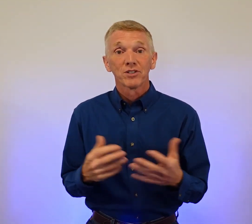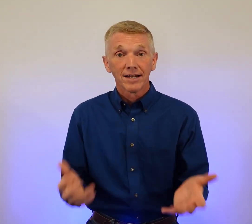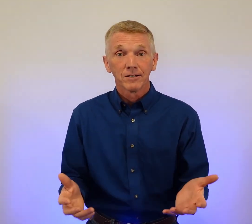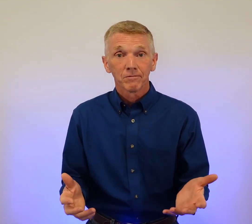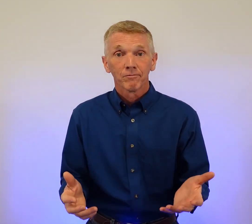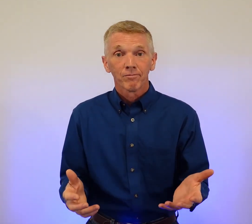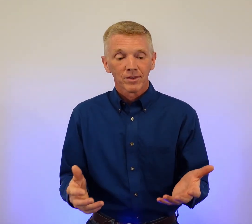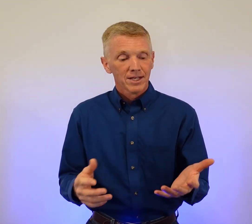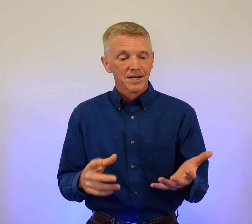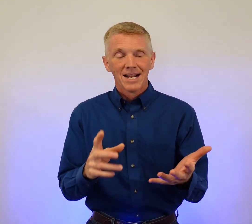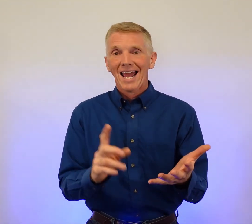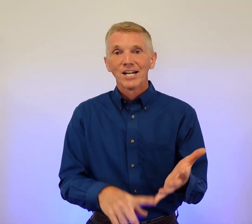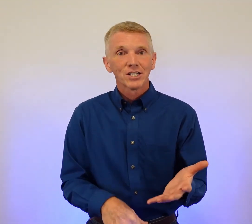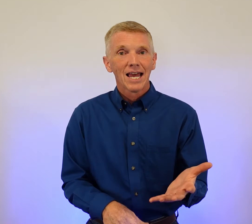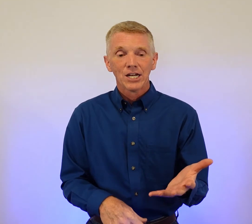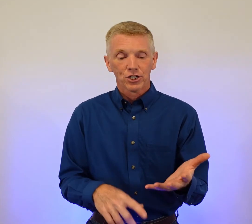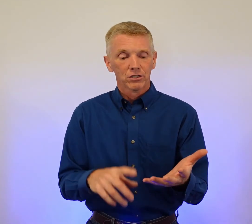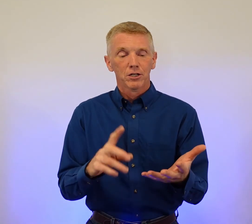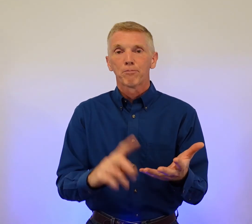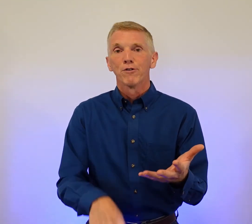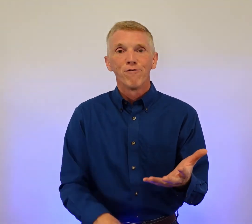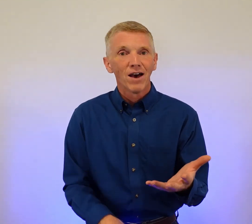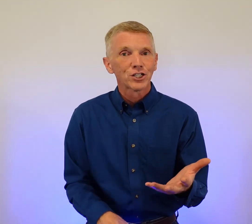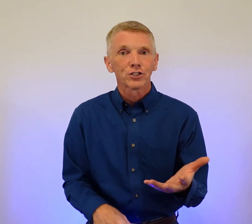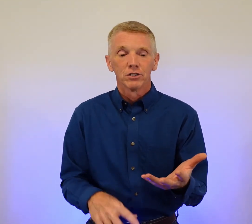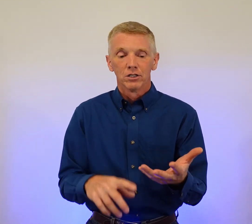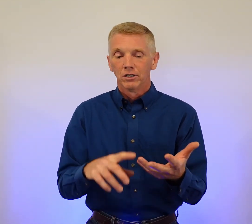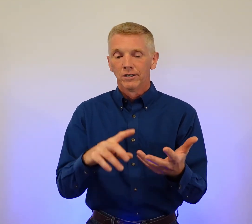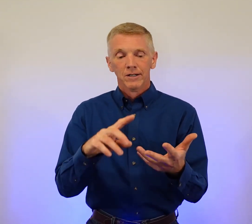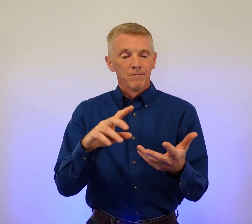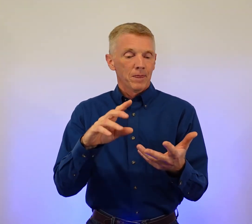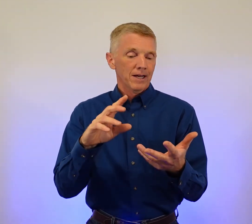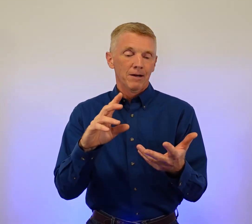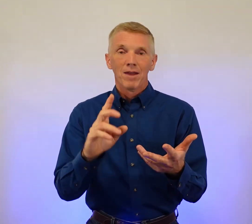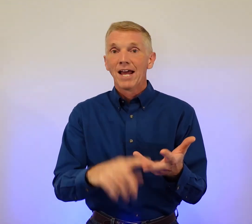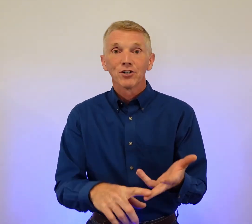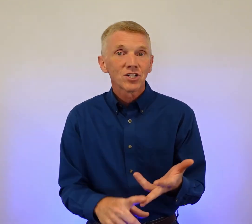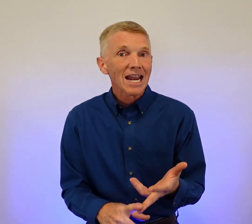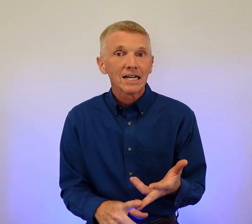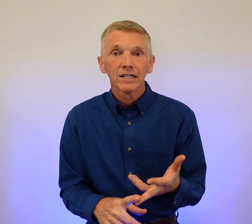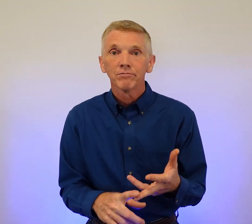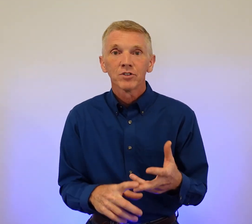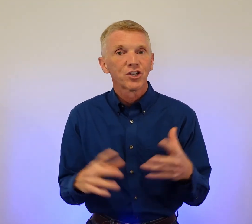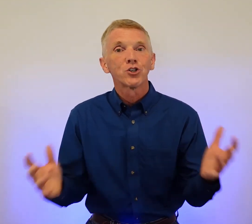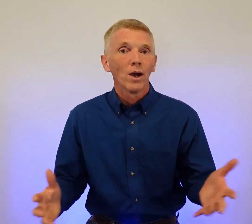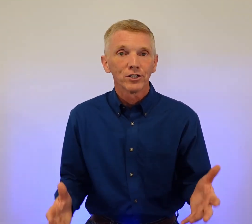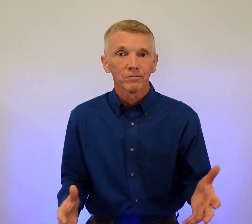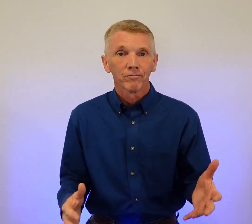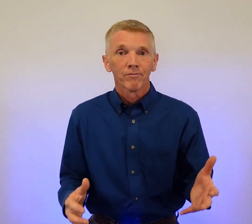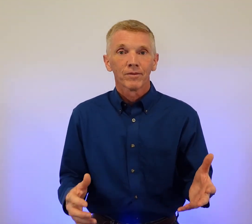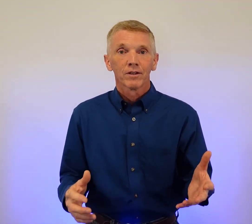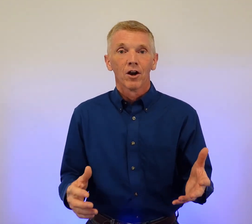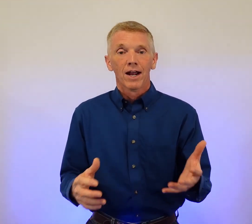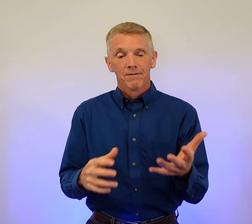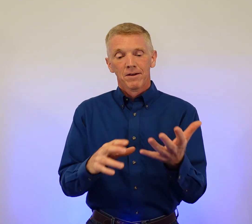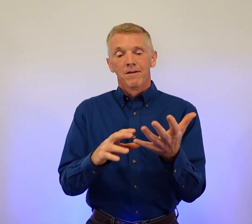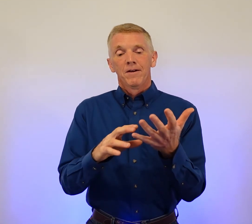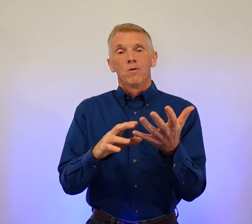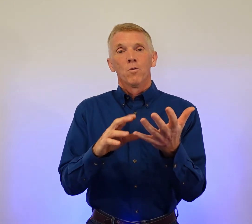presenting in an educational, professional, entertaining situation. All right? What's